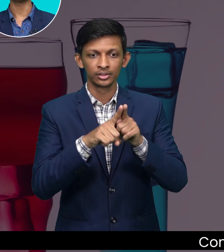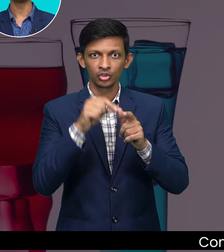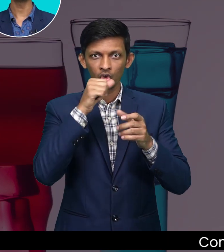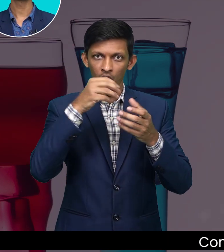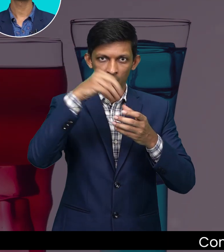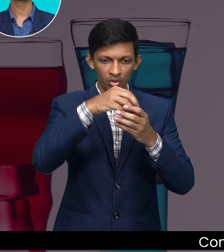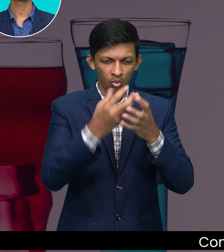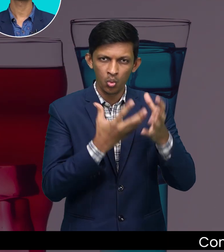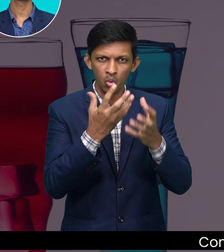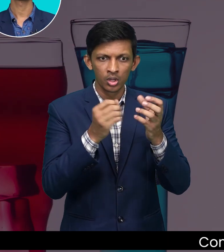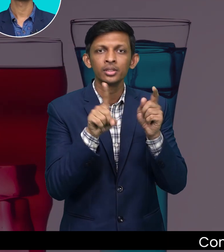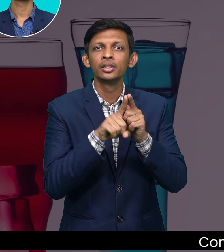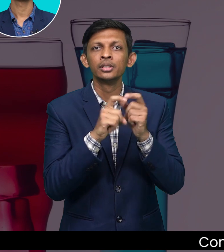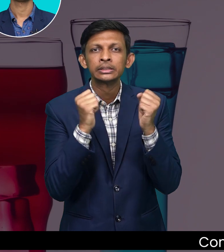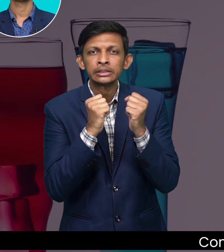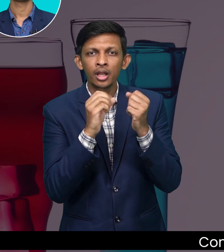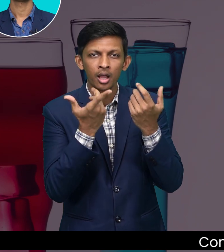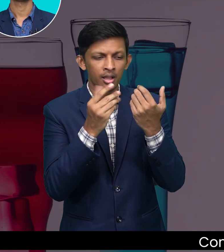condensation,